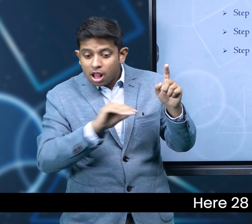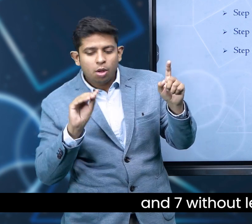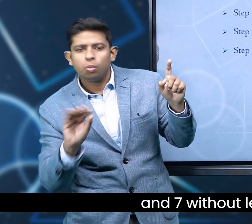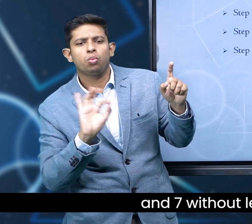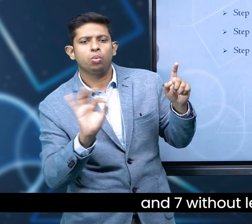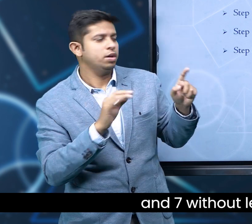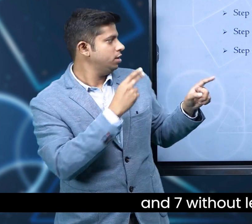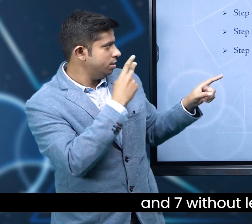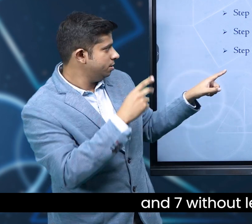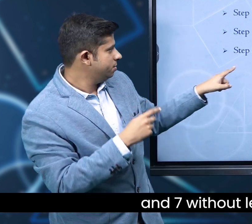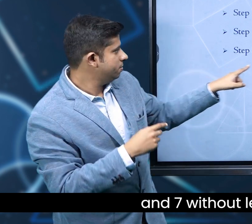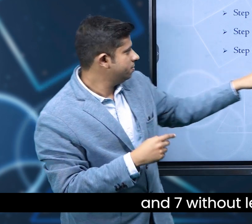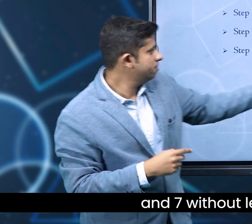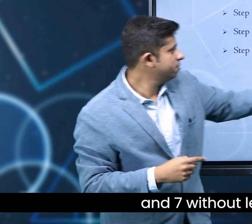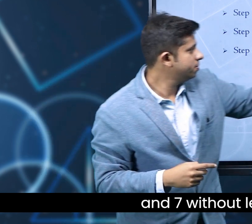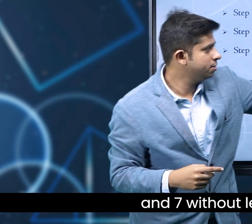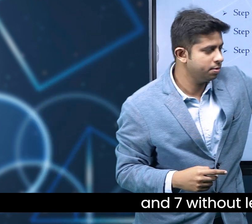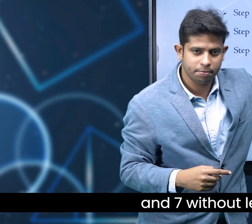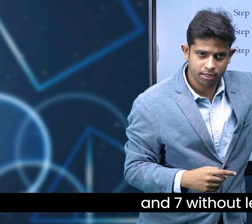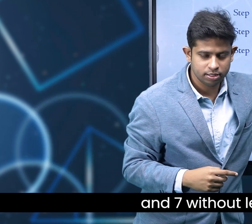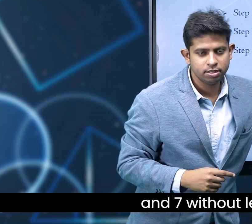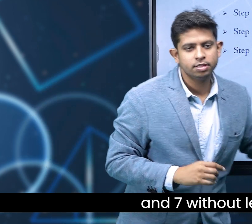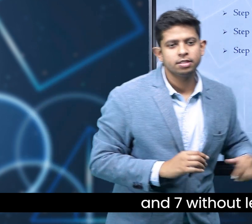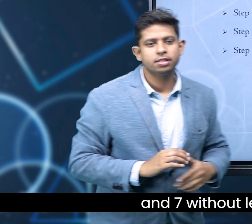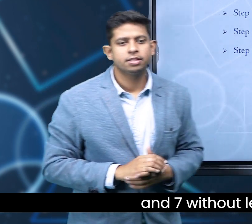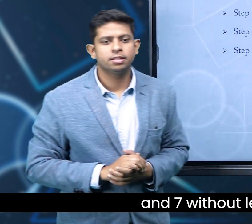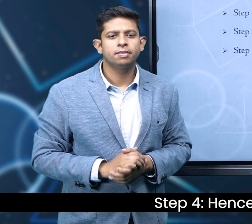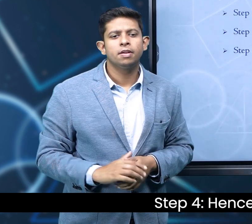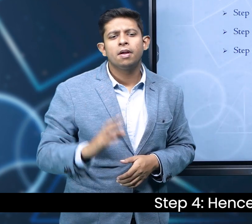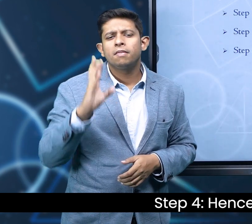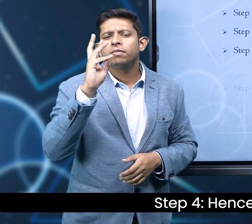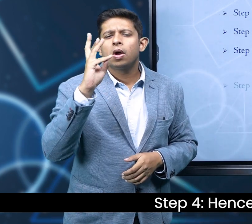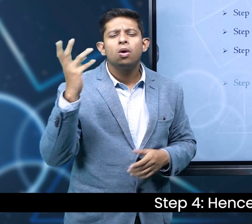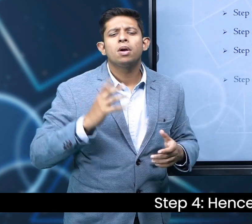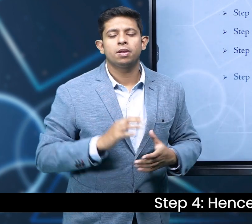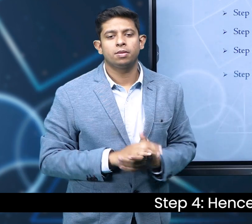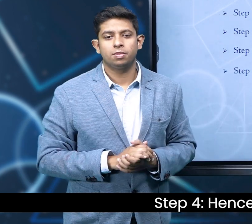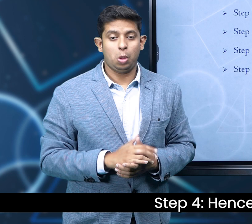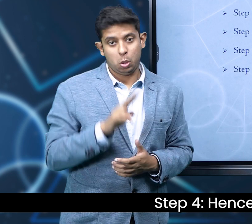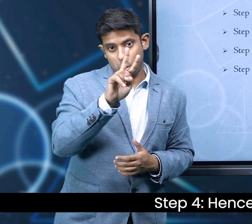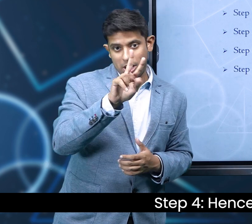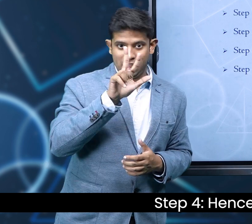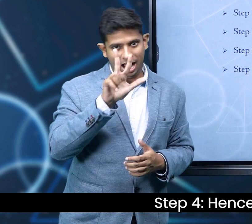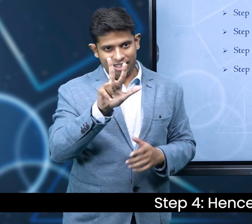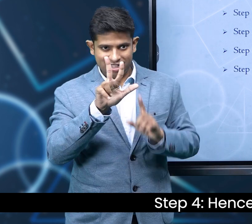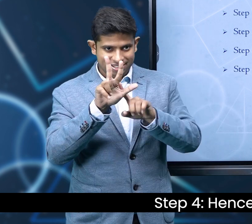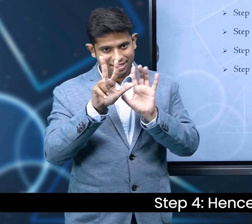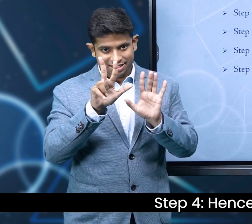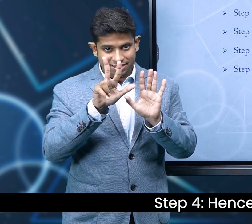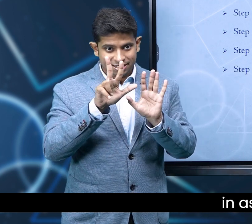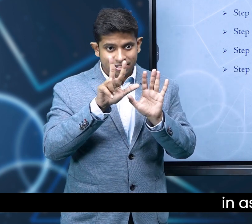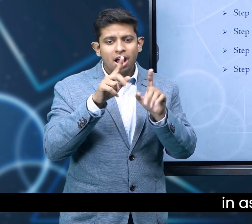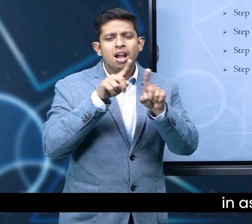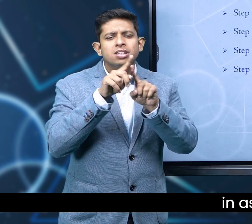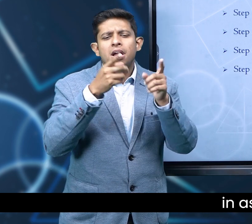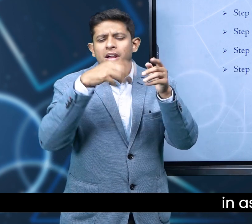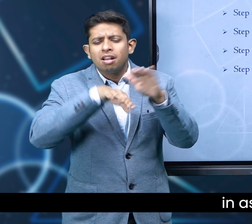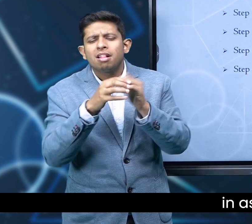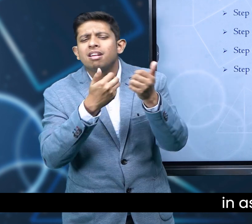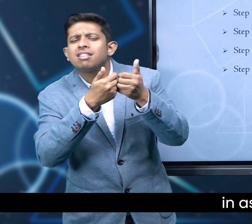and 7 without leaving any remainder. Step 4. Hence 28 can be factored in as 28 is